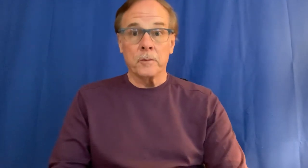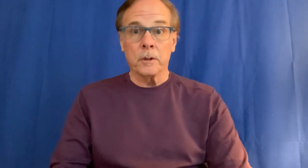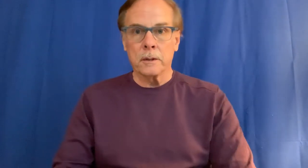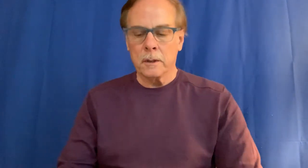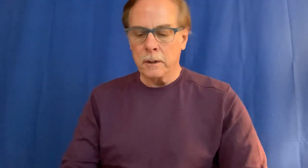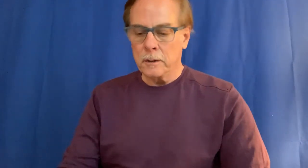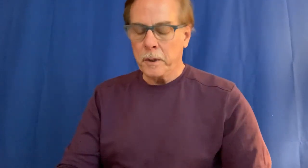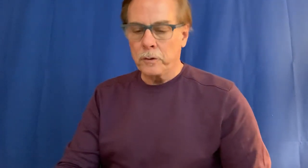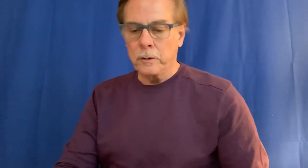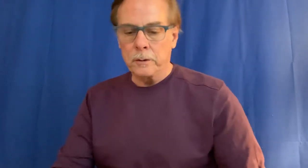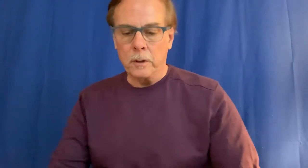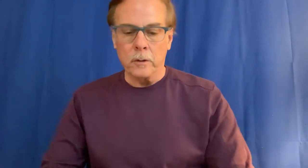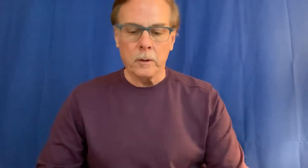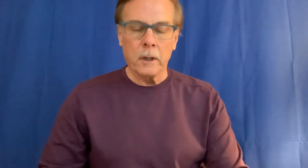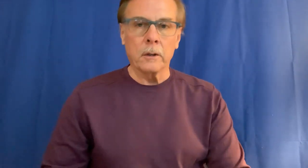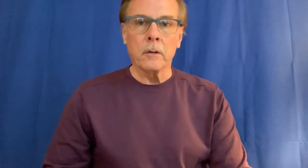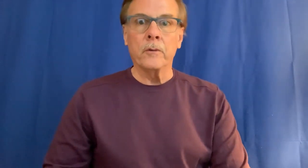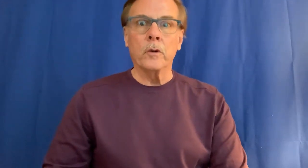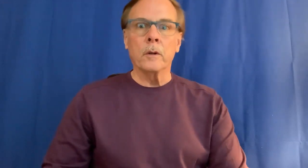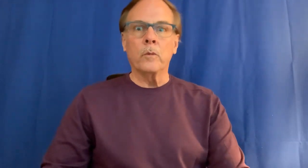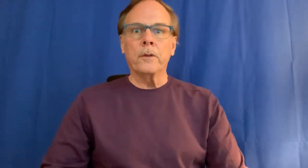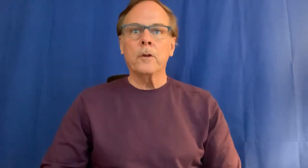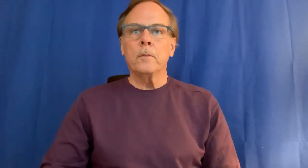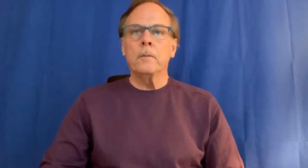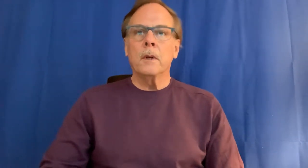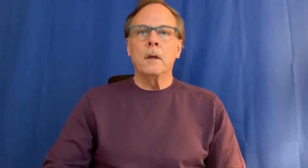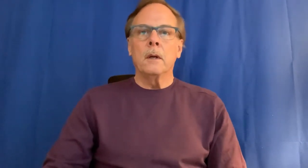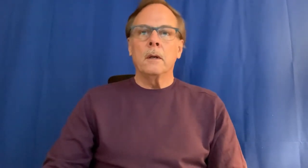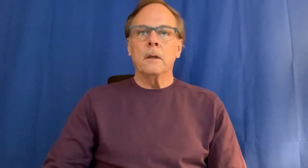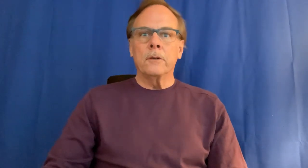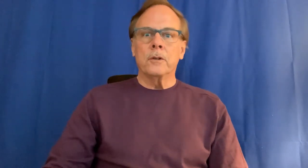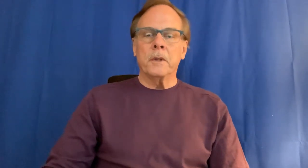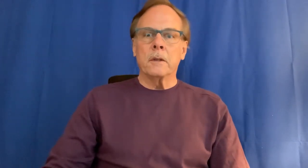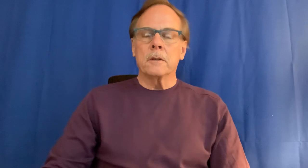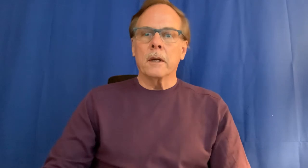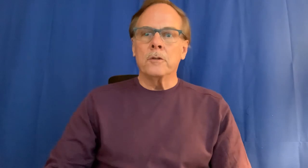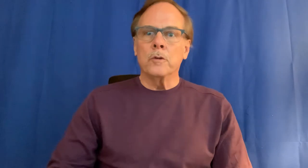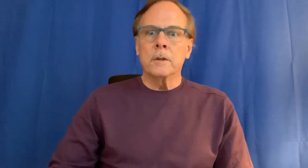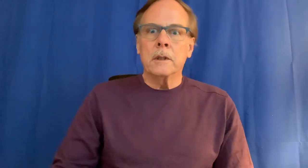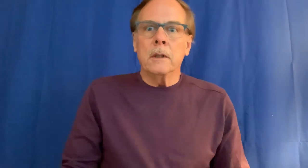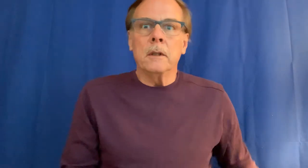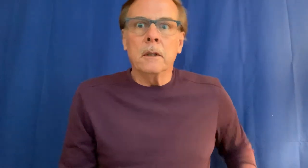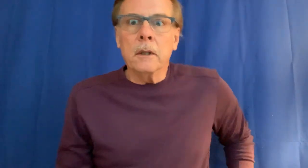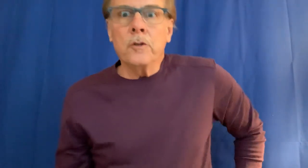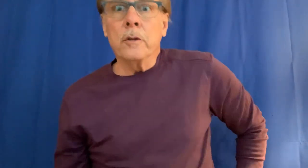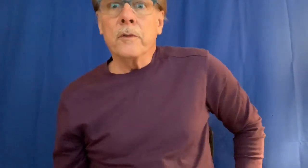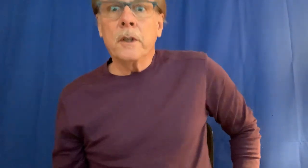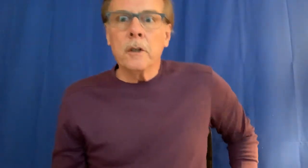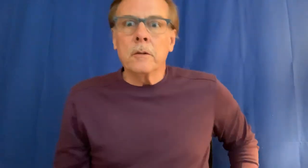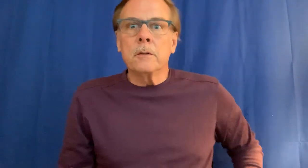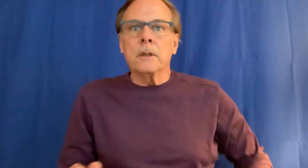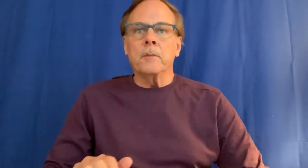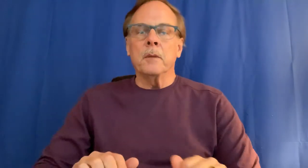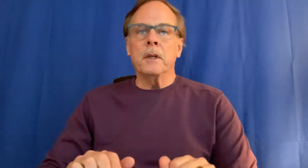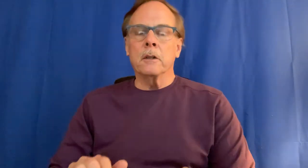just these pictures, so I'm going to review them with you. And these should be the signs you see in your videos. Some may be a little